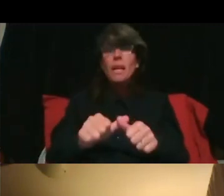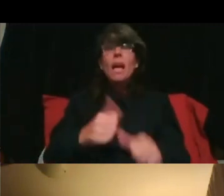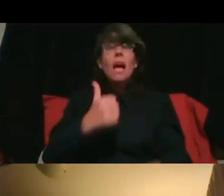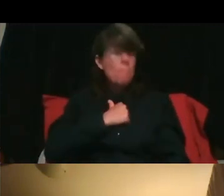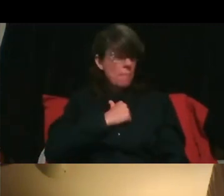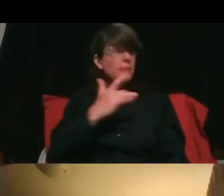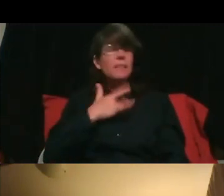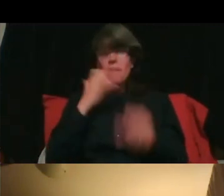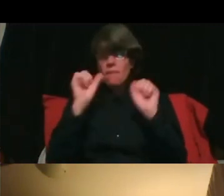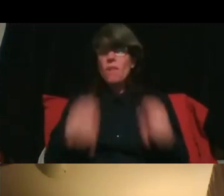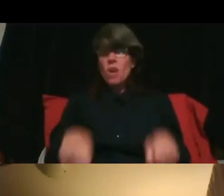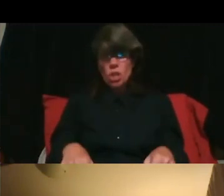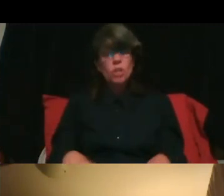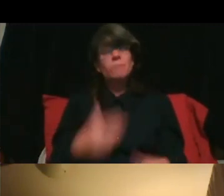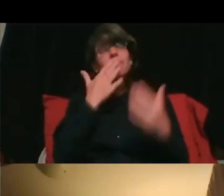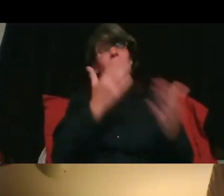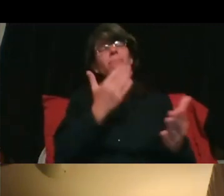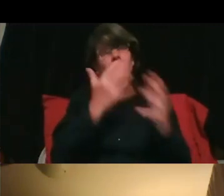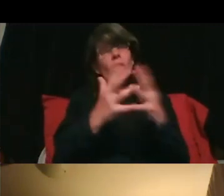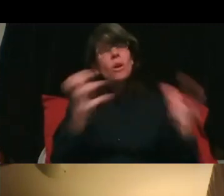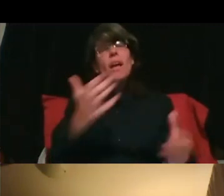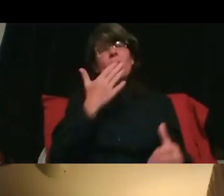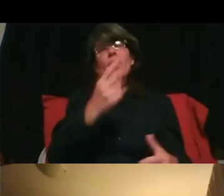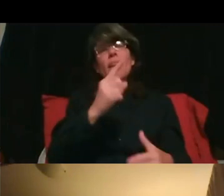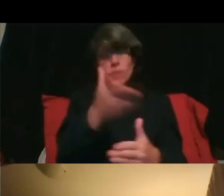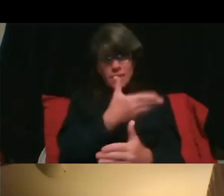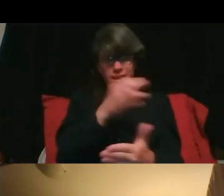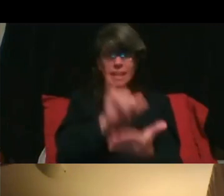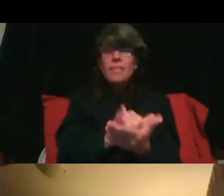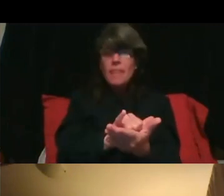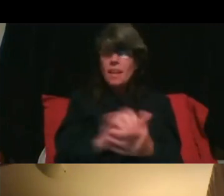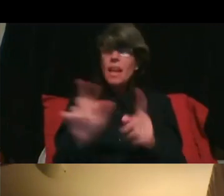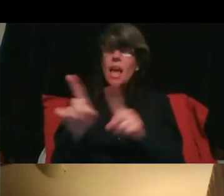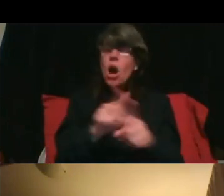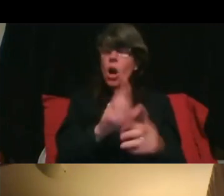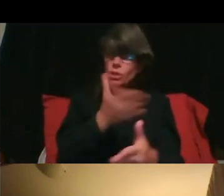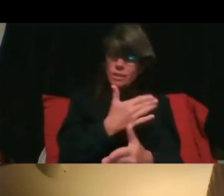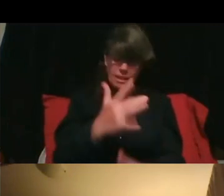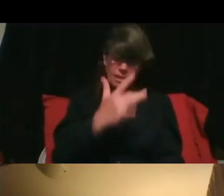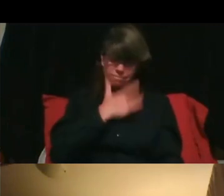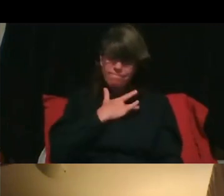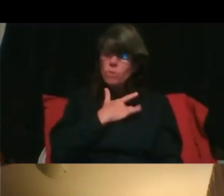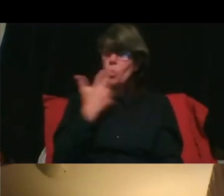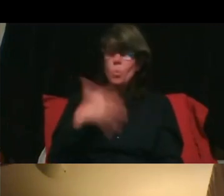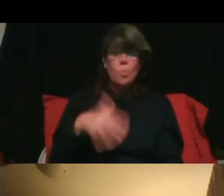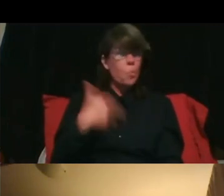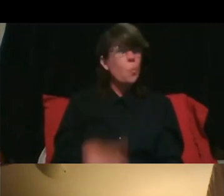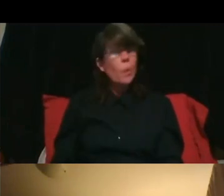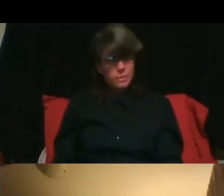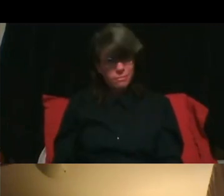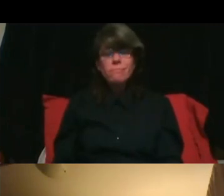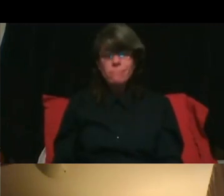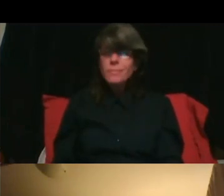And thanks for singing that and singing it from your heart and from the